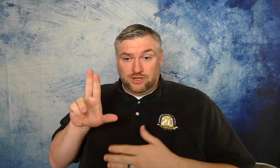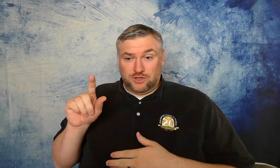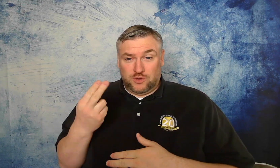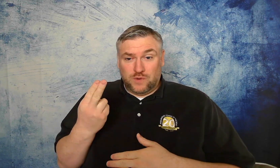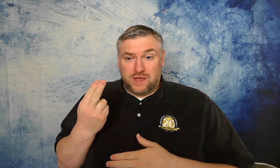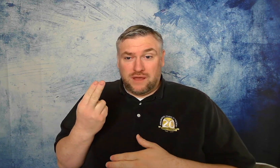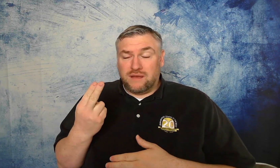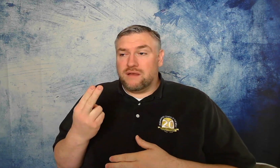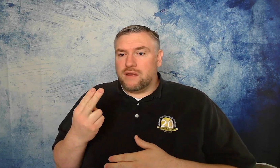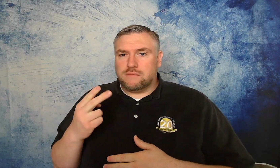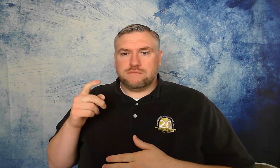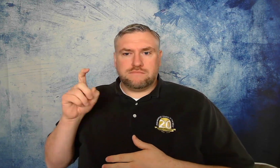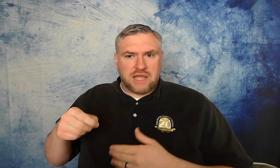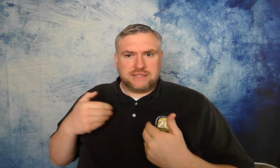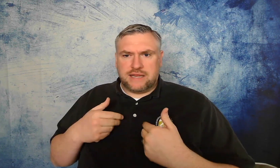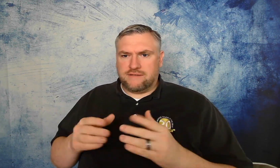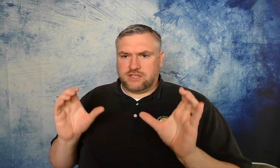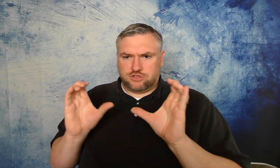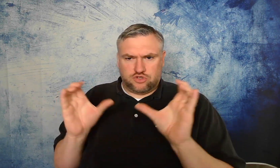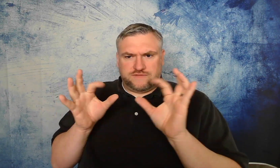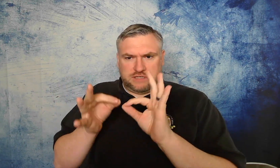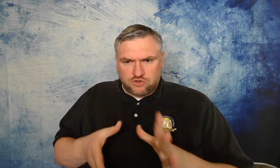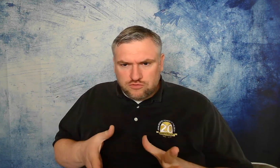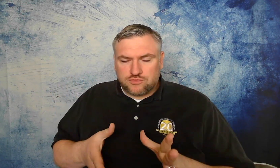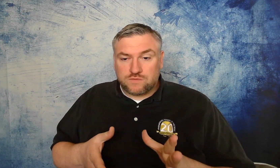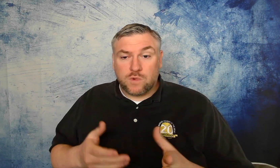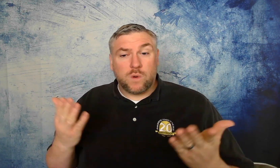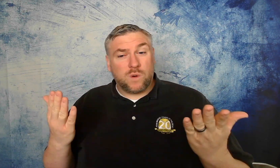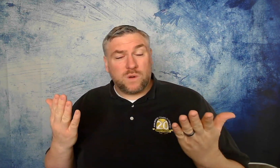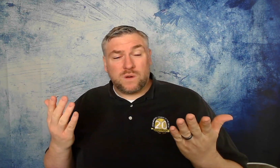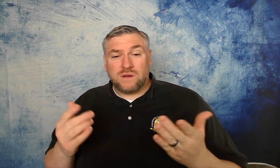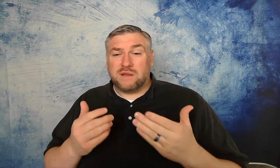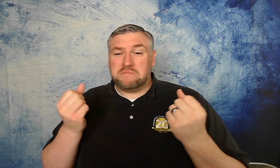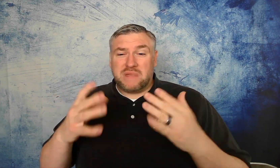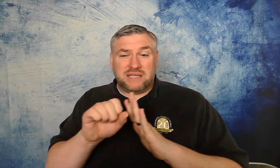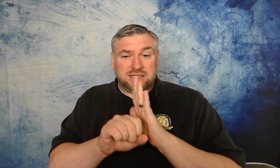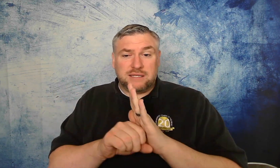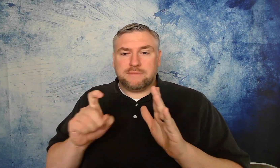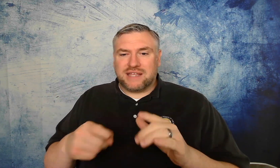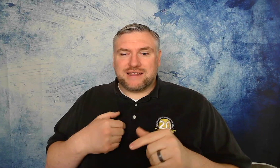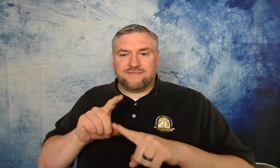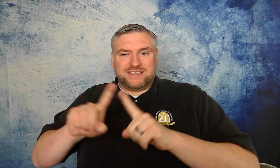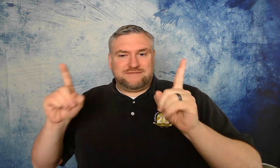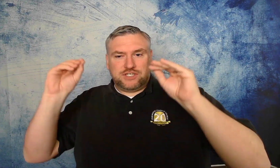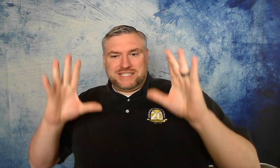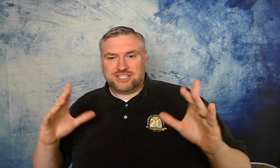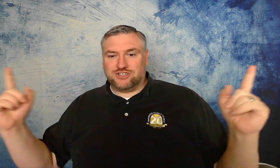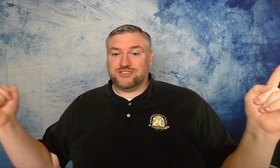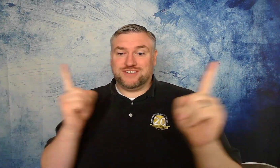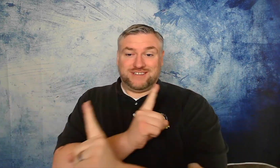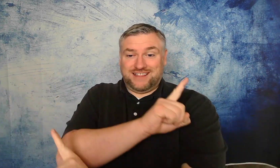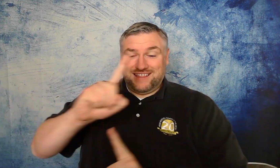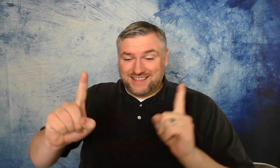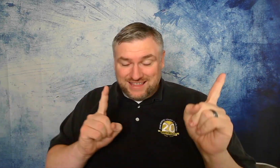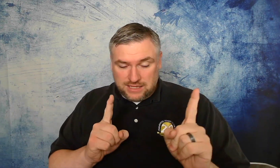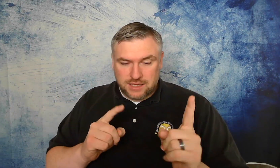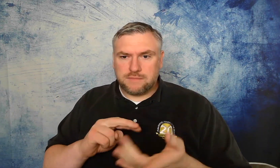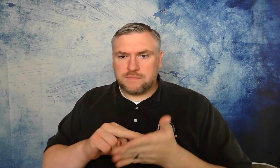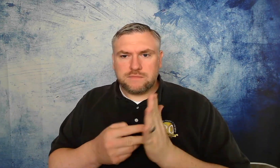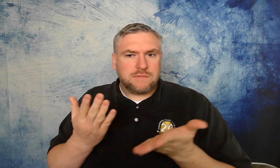course, but here in Utah, we have to have a certified interpreter. Or many states, a different teacher has to come in. We